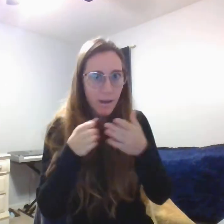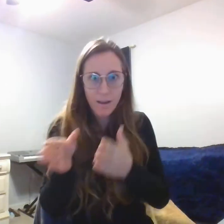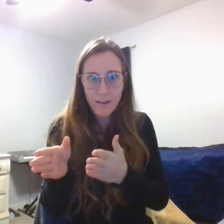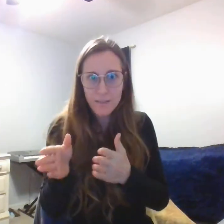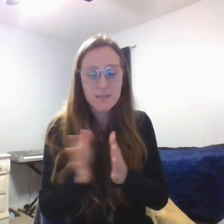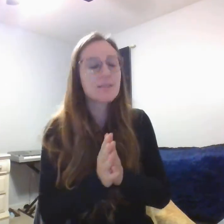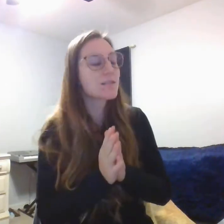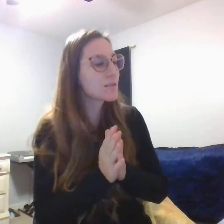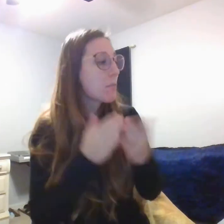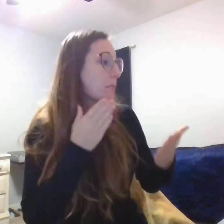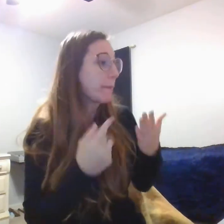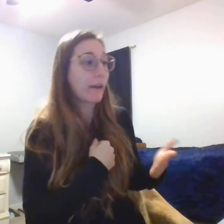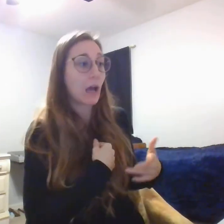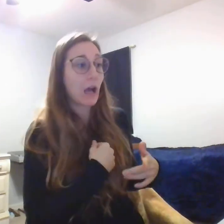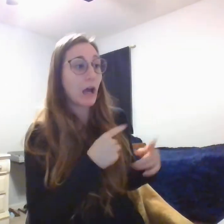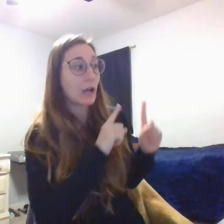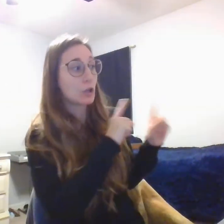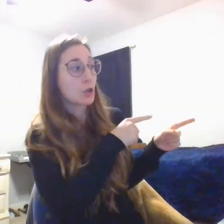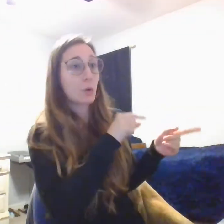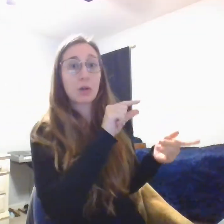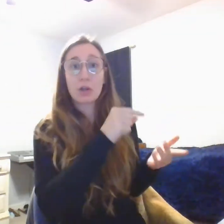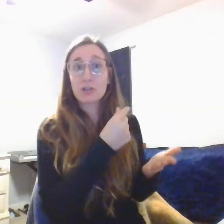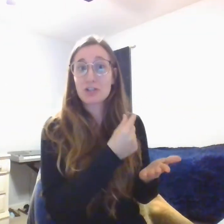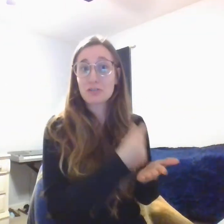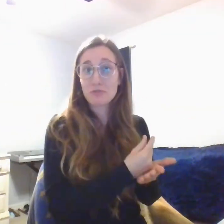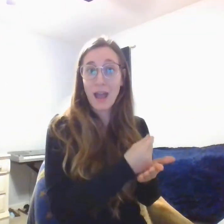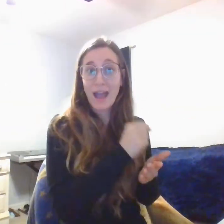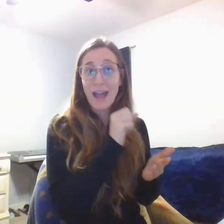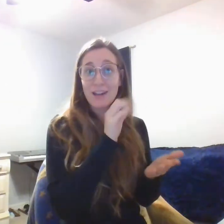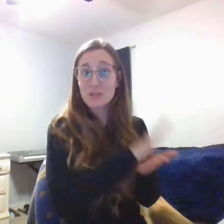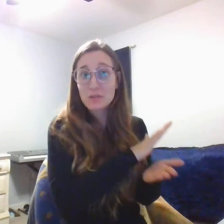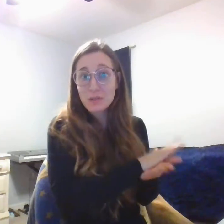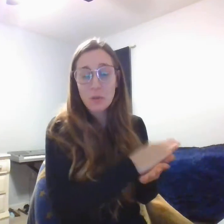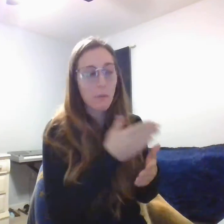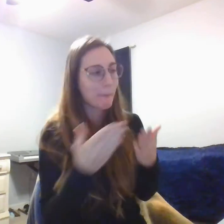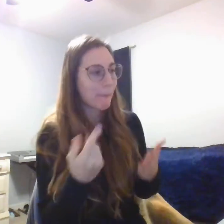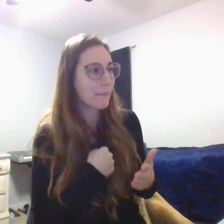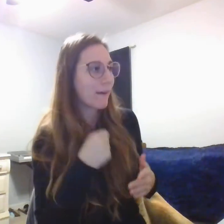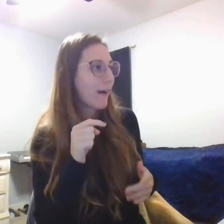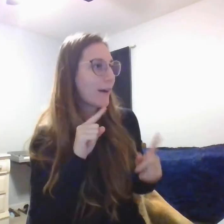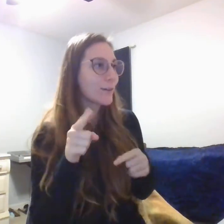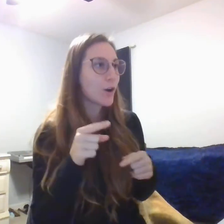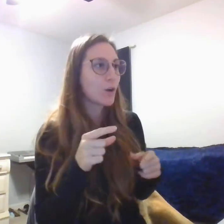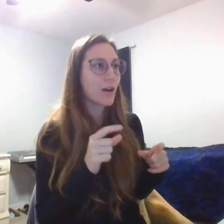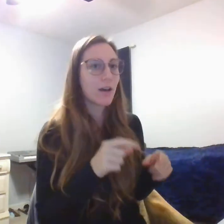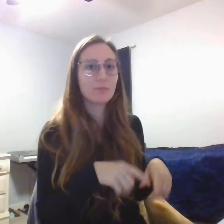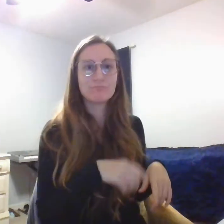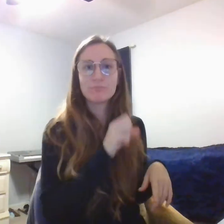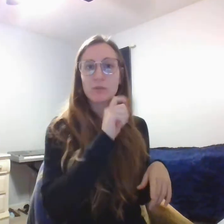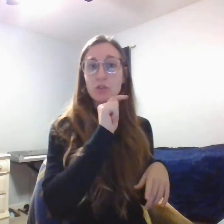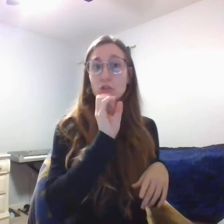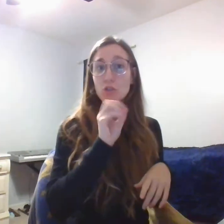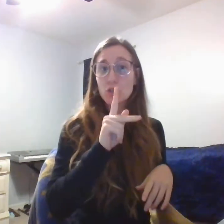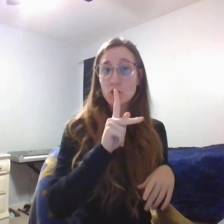or a me that goes to Tokyo, or a me that stays in San Diego. And it's kind of hard to choose which you want